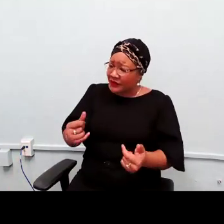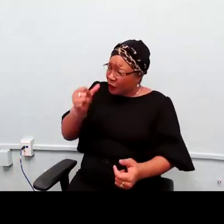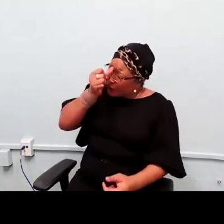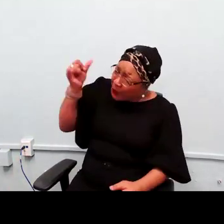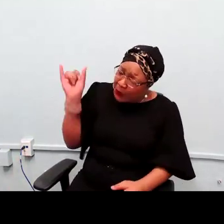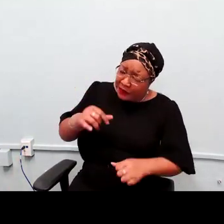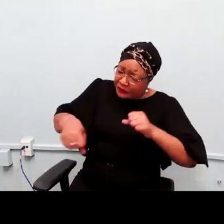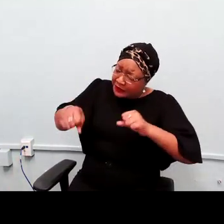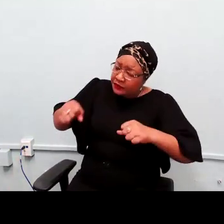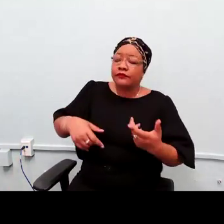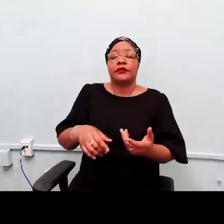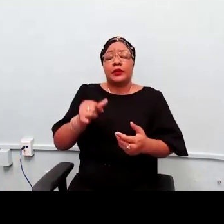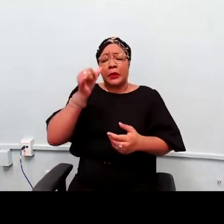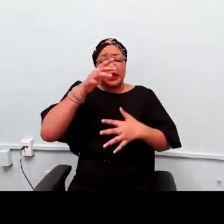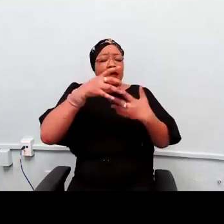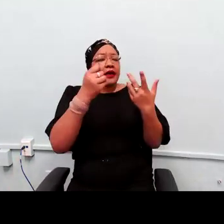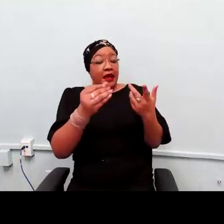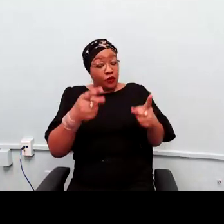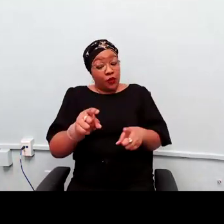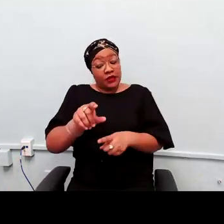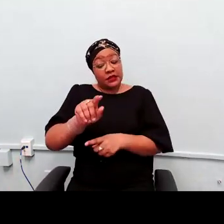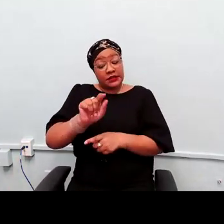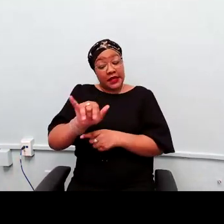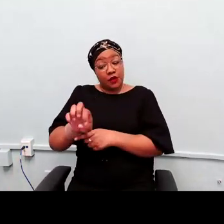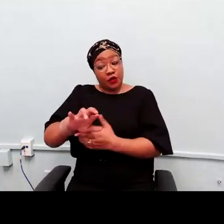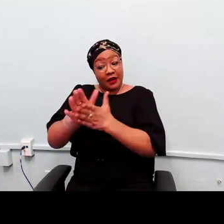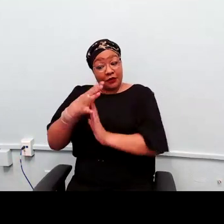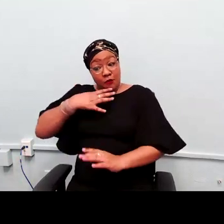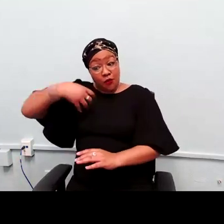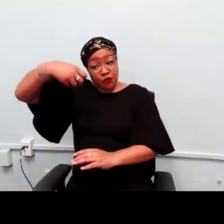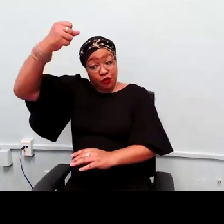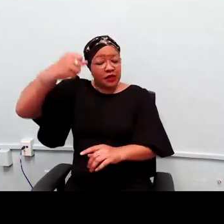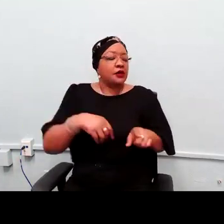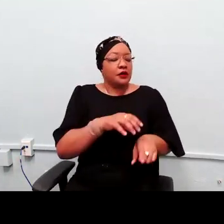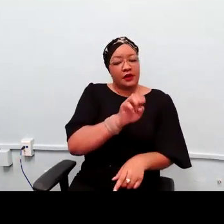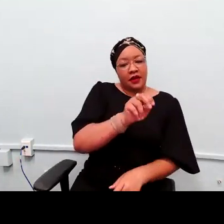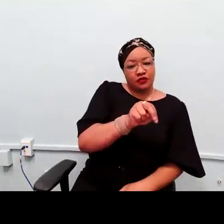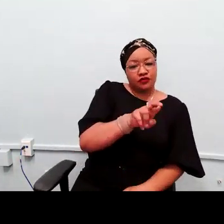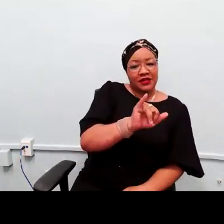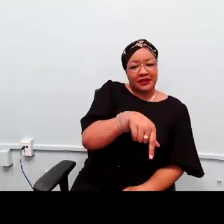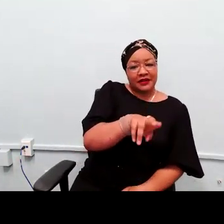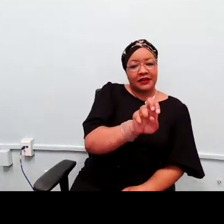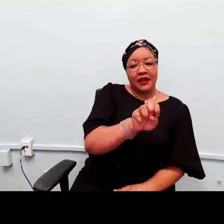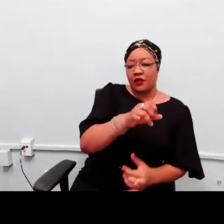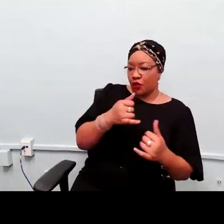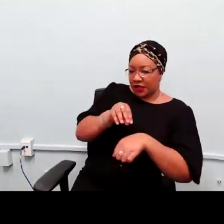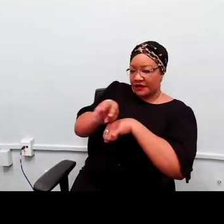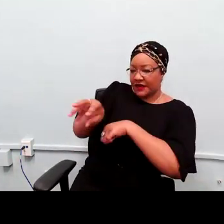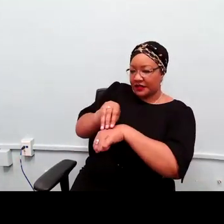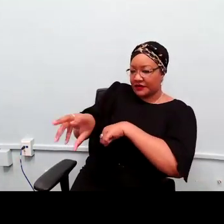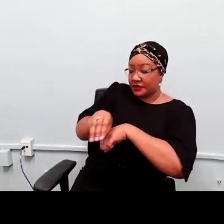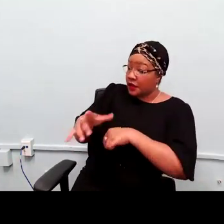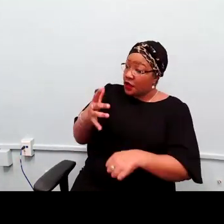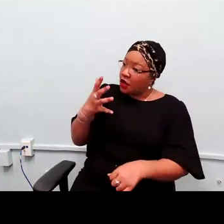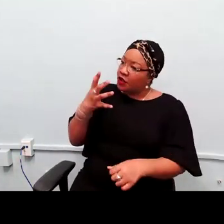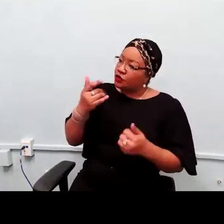Even as Taylor got older, Enrique was still right there and with helpful advice. Look like you belong, he